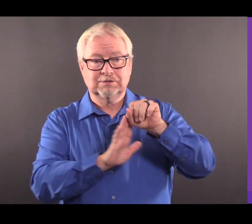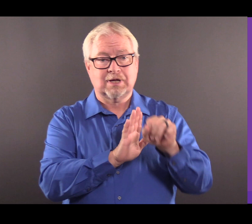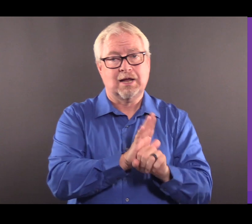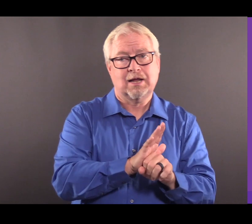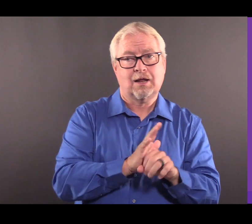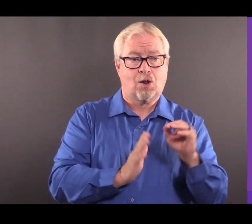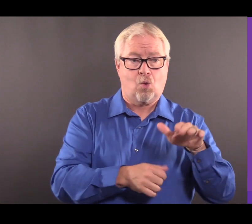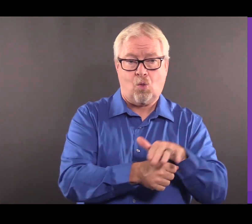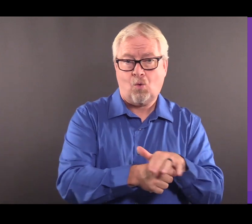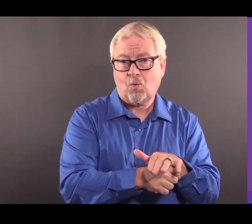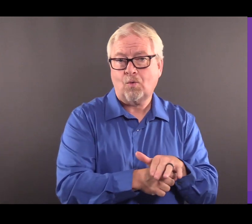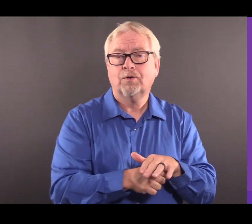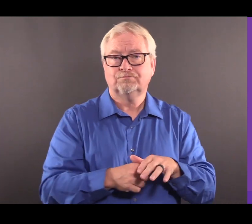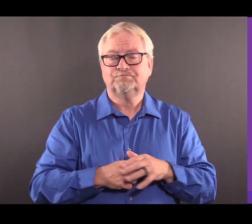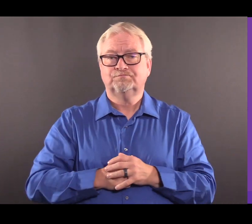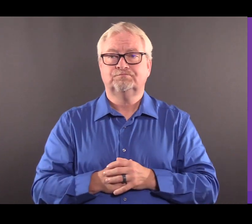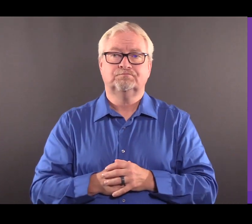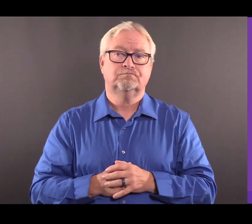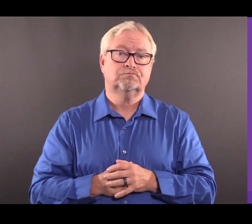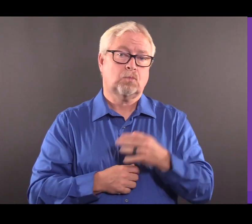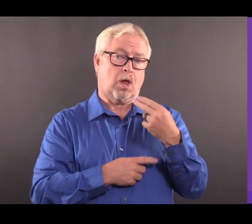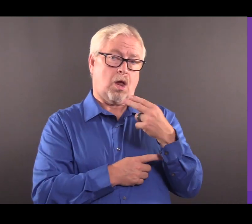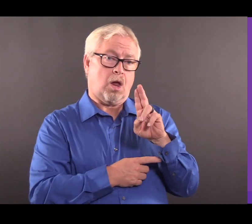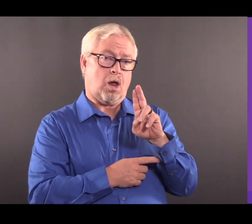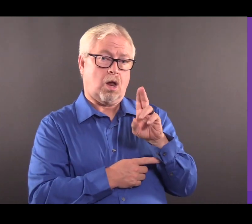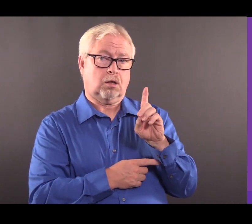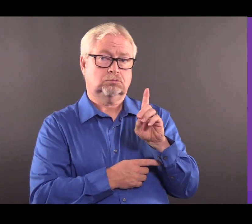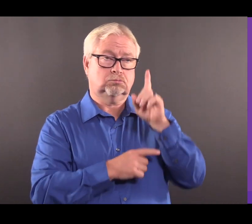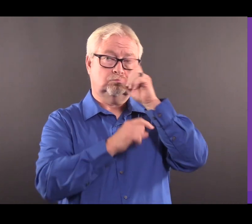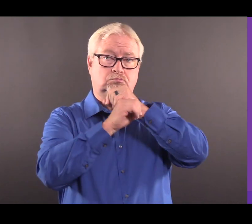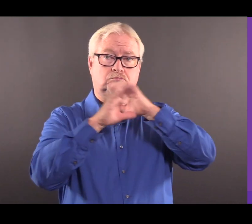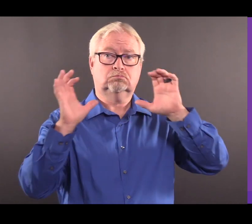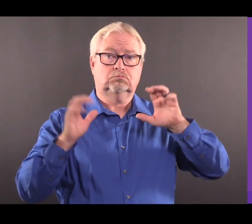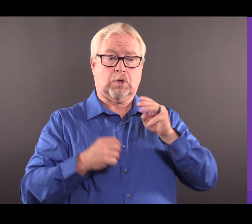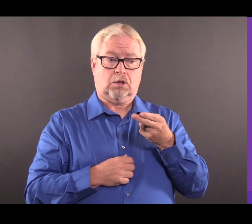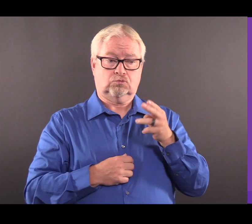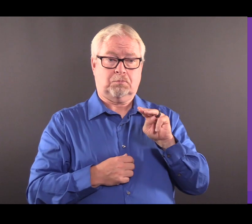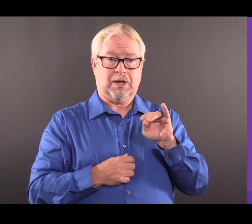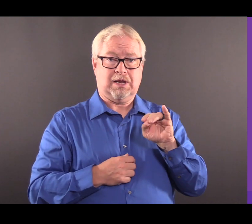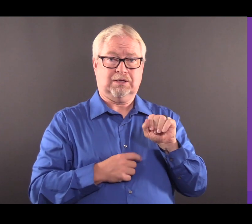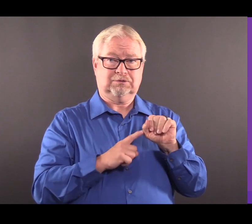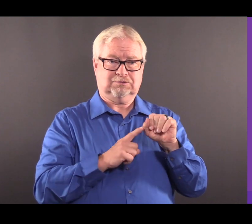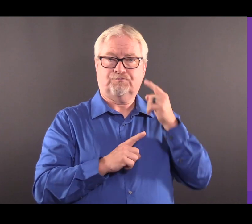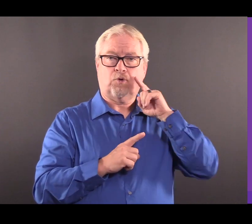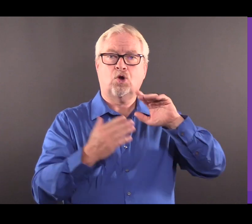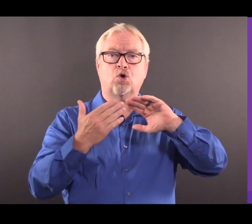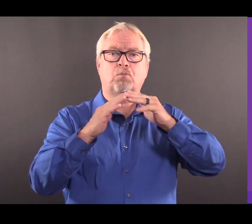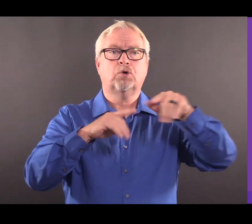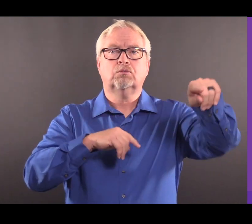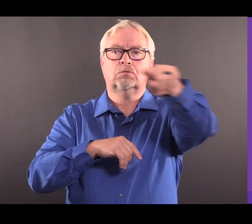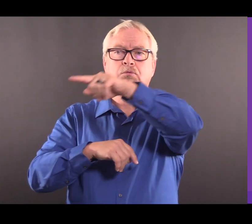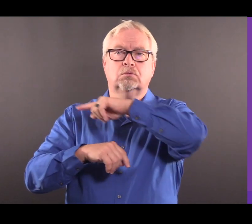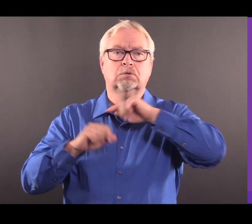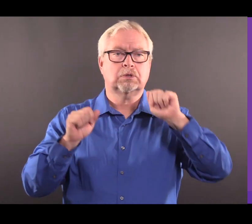and decision-making at the federal and state and local levels. HUD envisioned